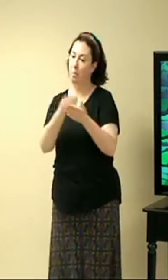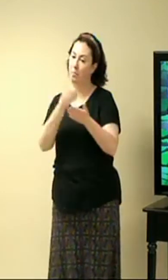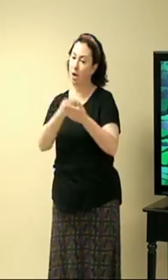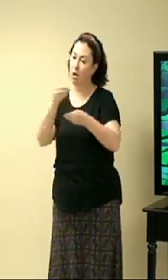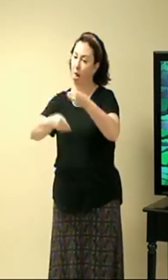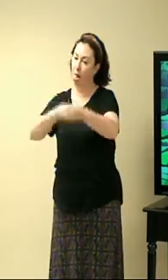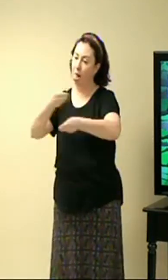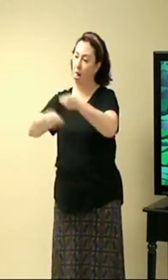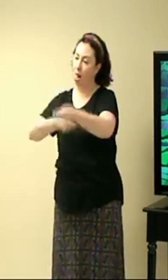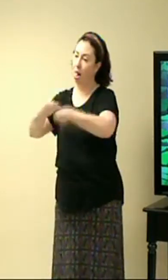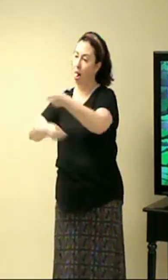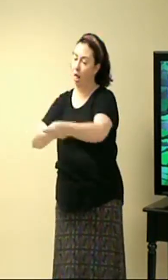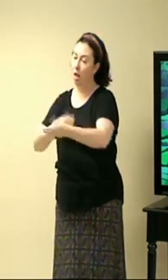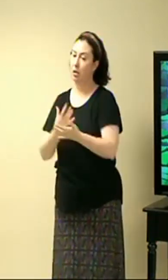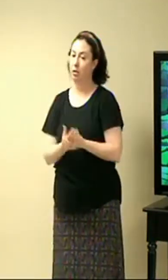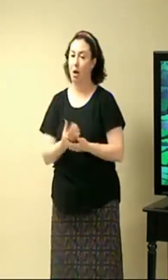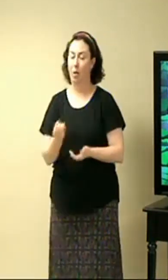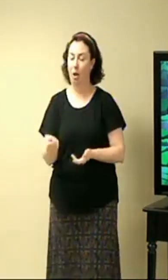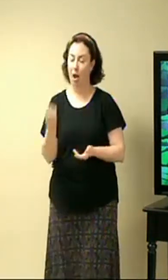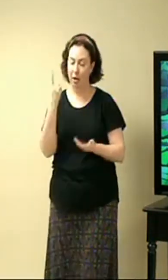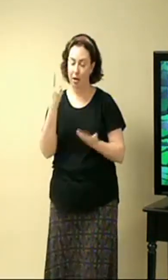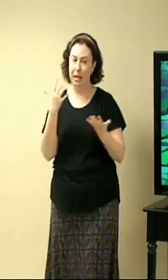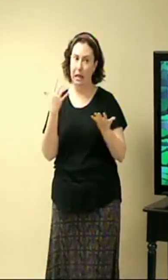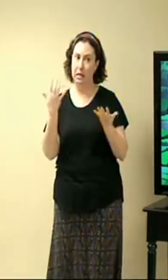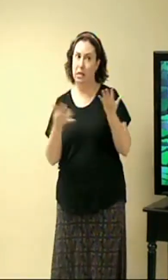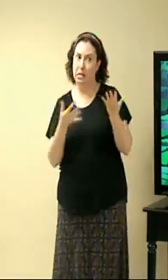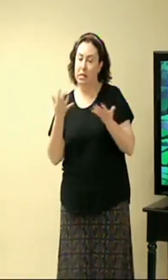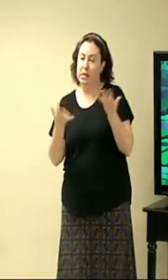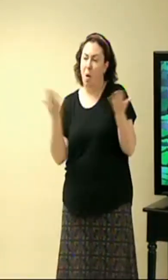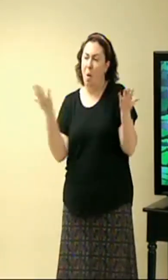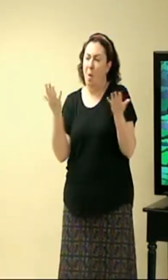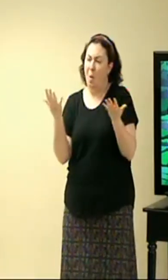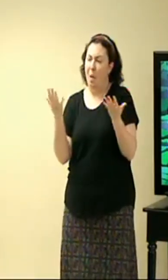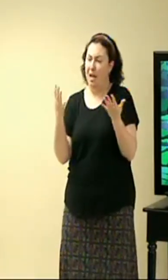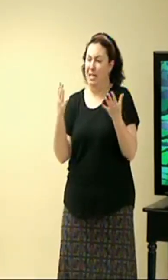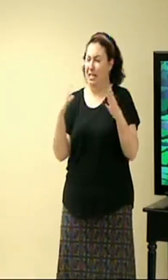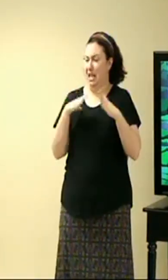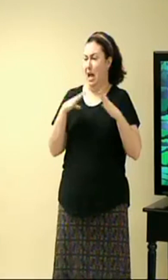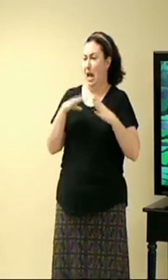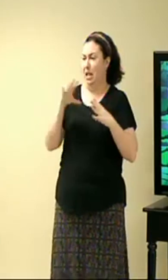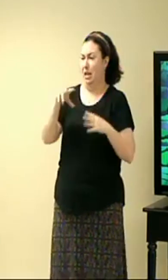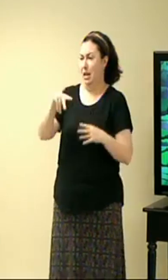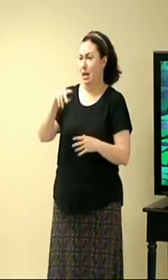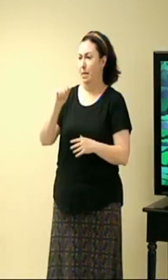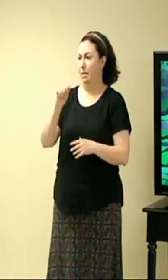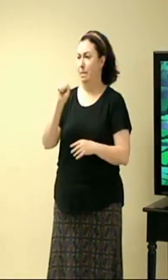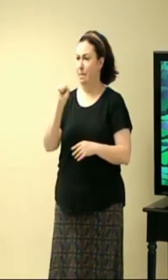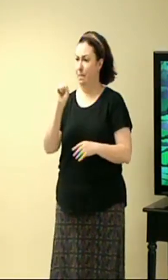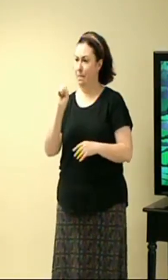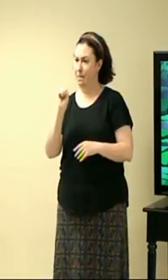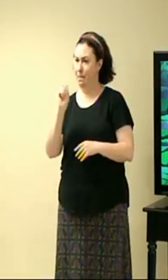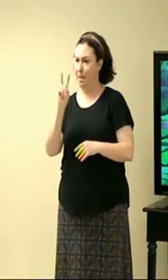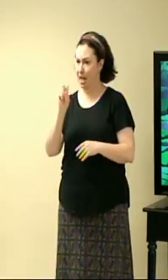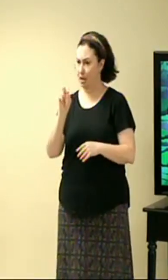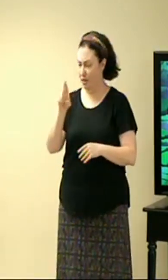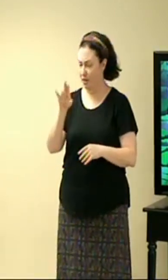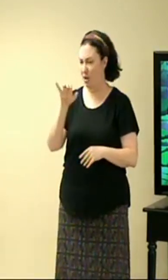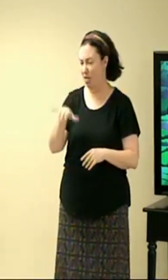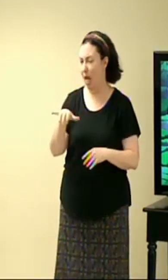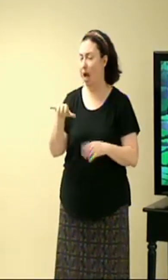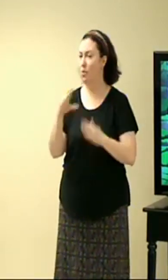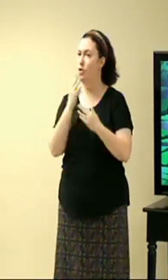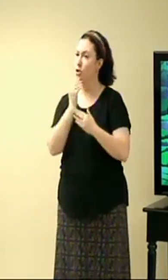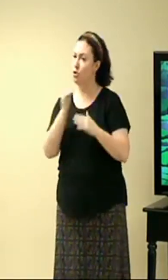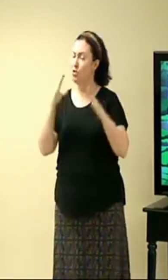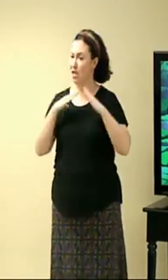we talked about this a few weeks ago, and so I don't want to drill down to a lot of detail, but the Passover was a Jewish festival that happened every single